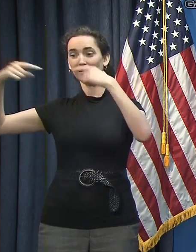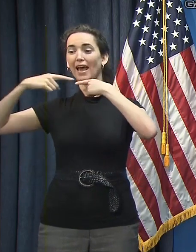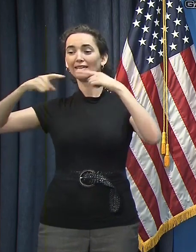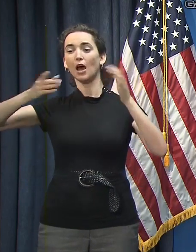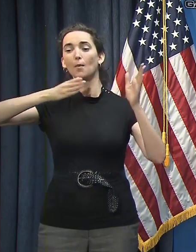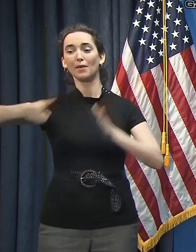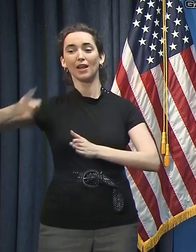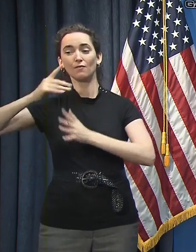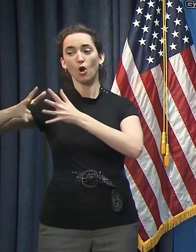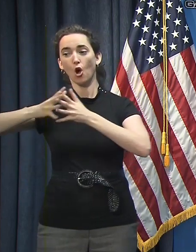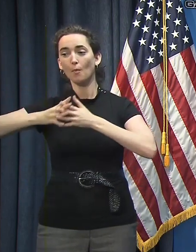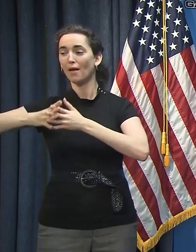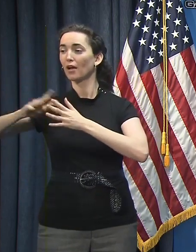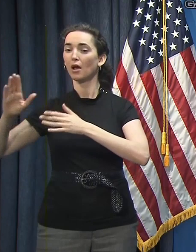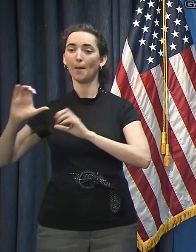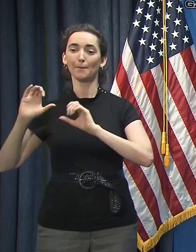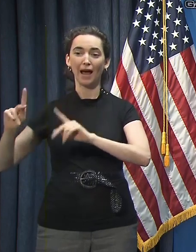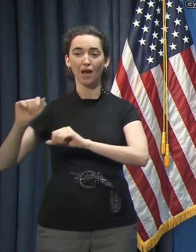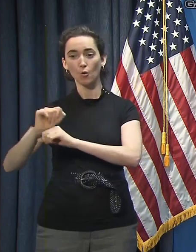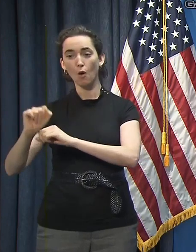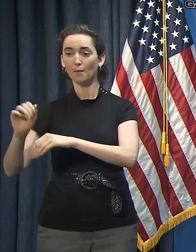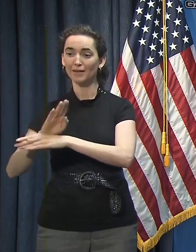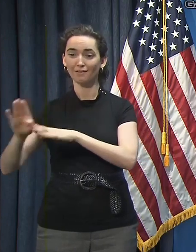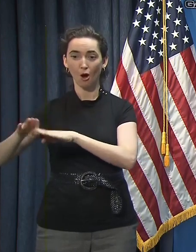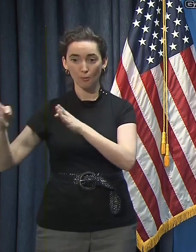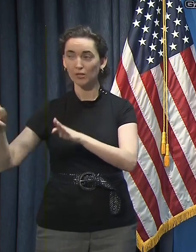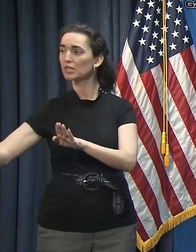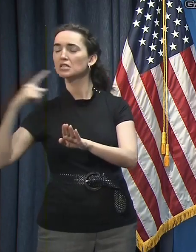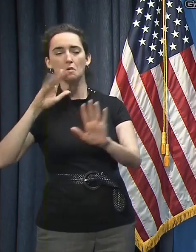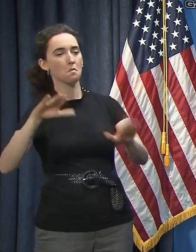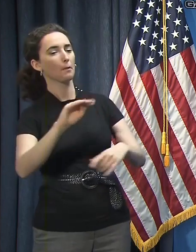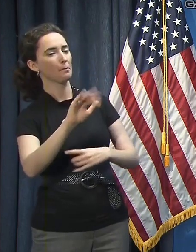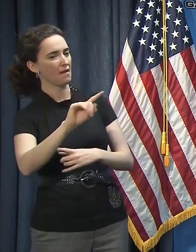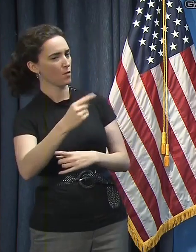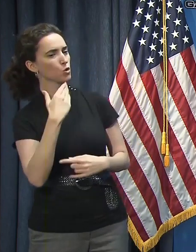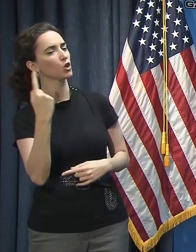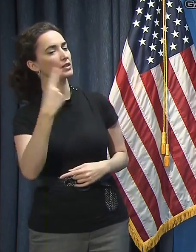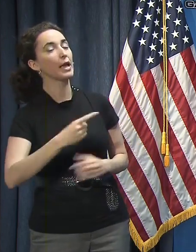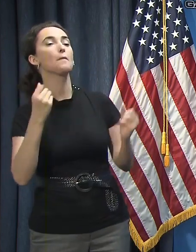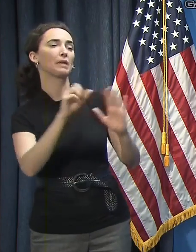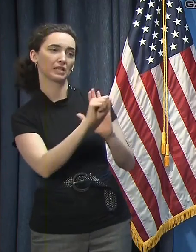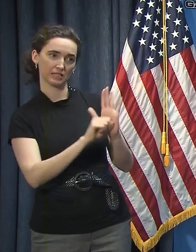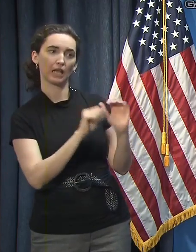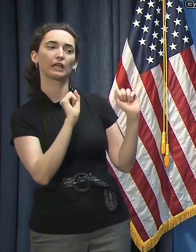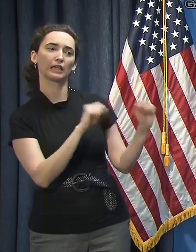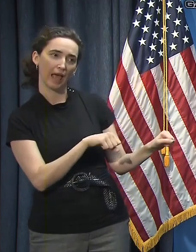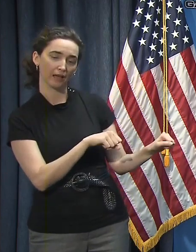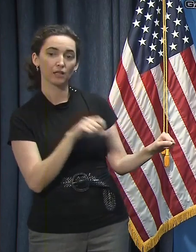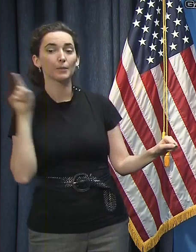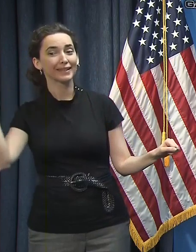reopening America, he indicated that May 1st was a good date and that it would work for a lot of states, but not